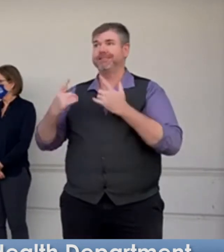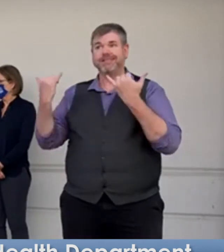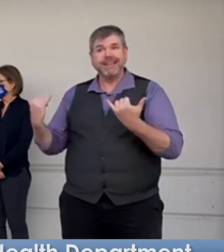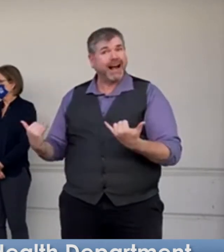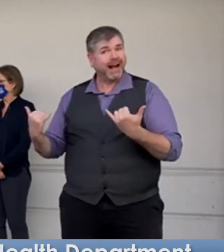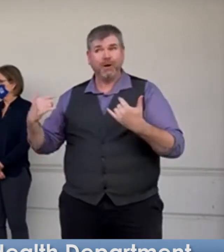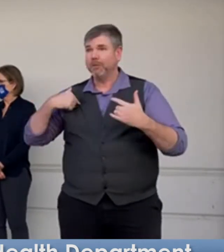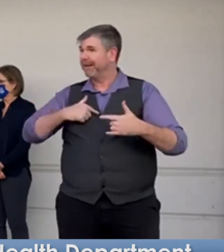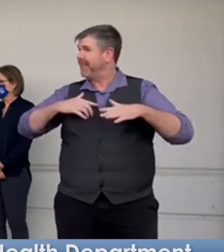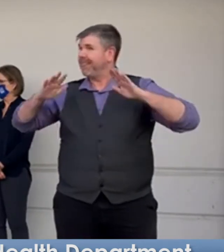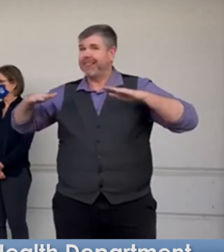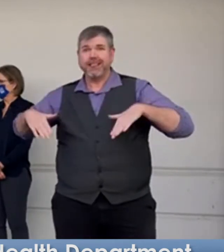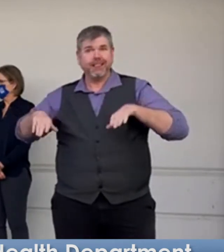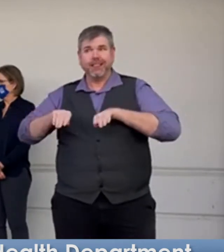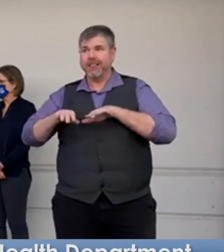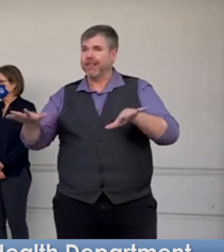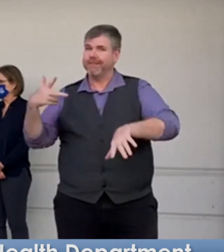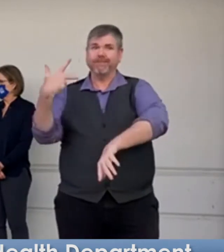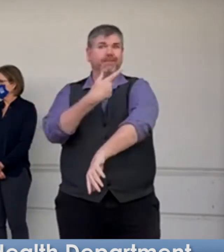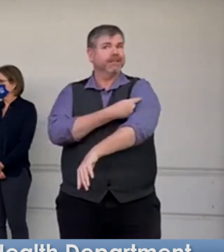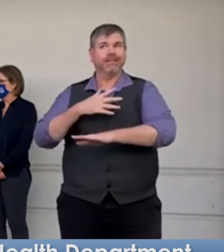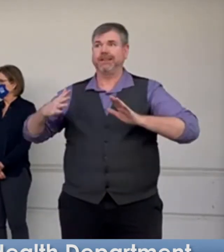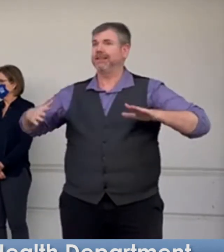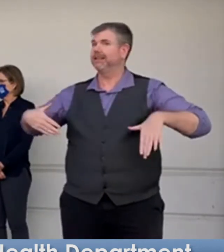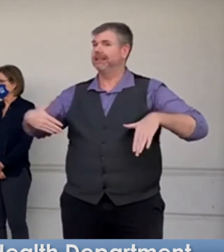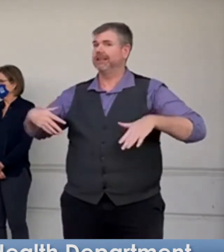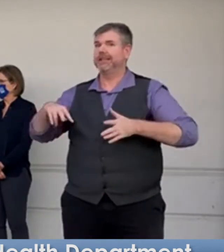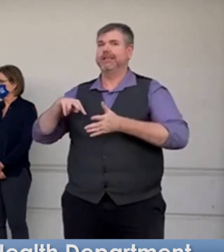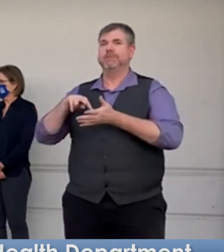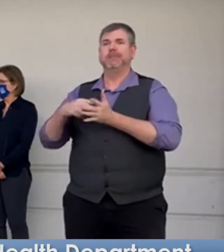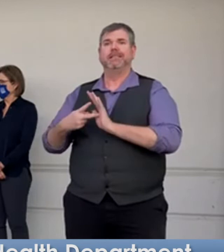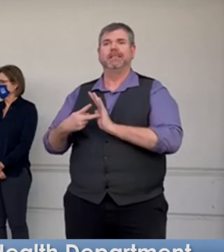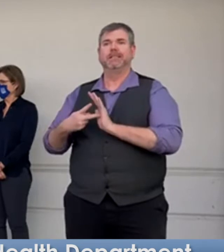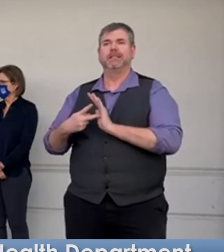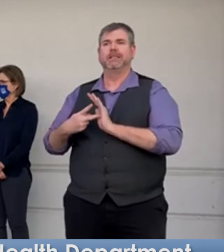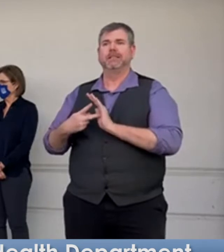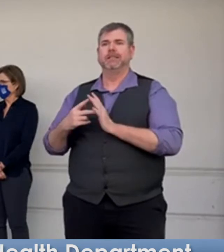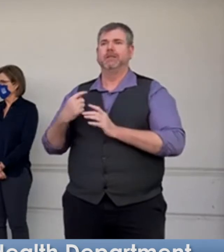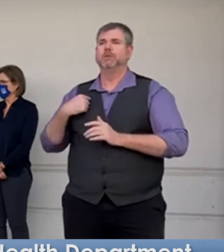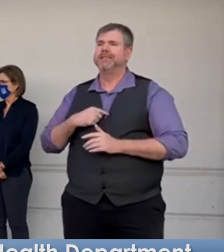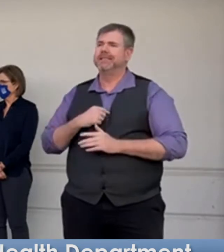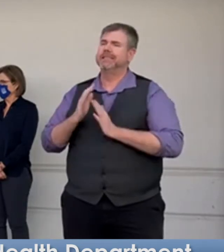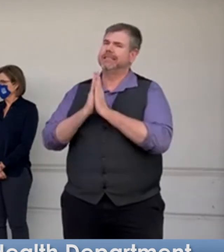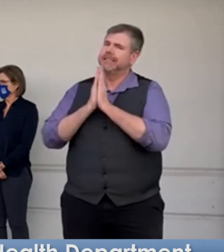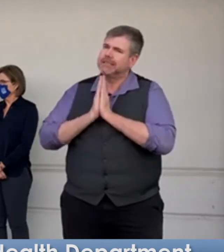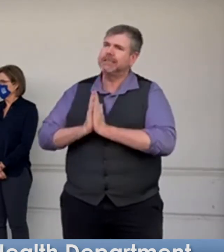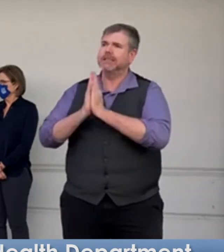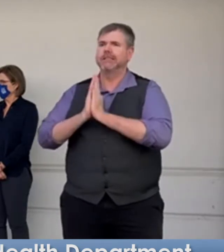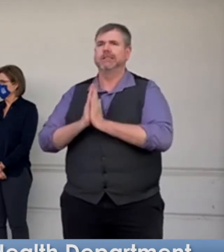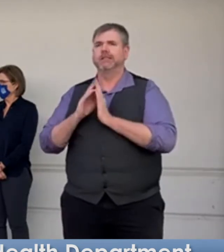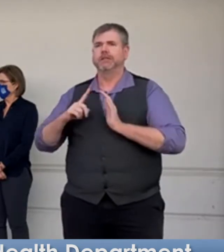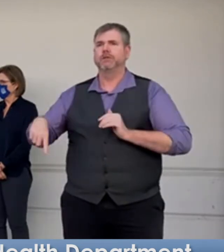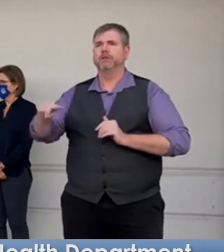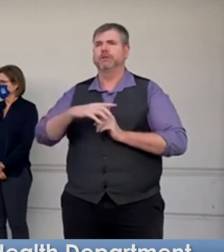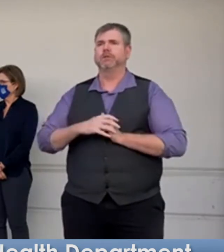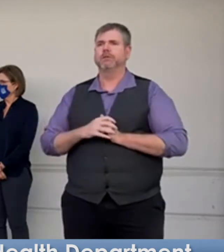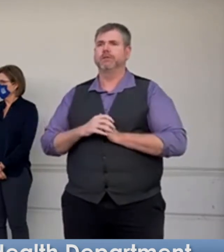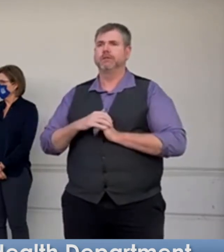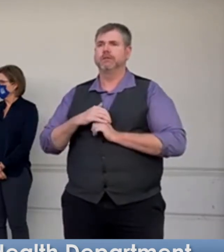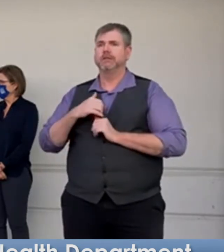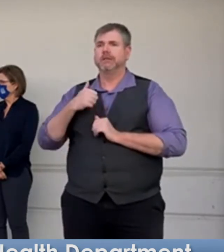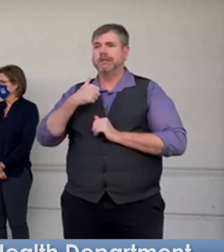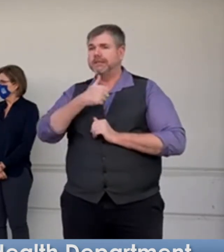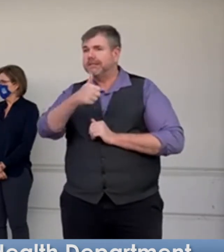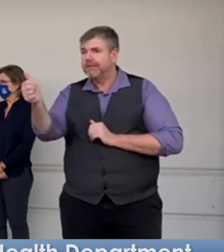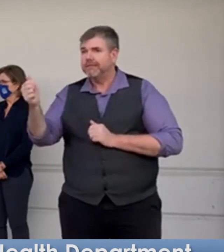school. So we are really asking people, begging you, to double down on your efforts to make yourself safe,